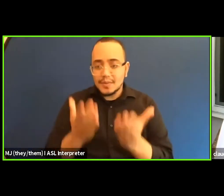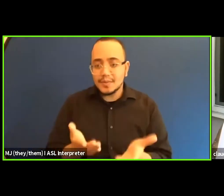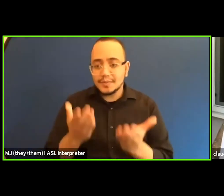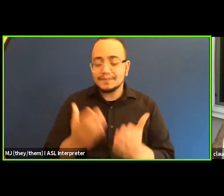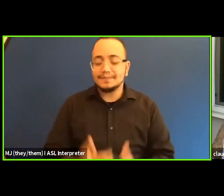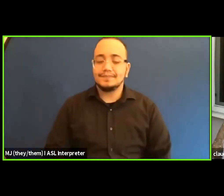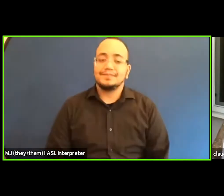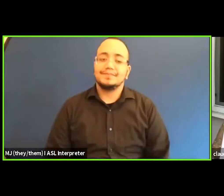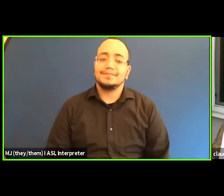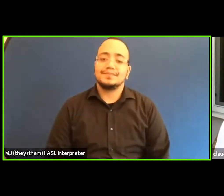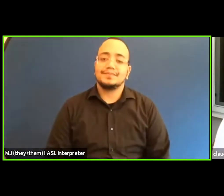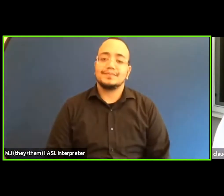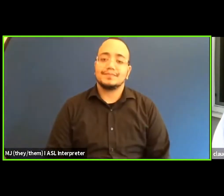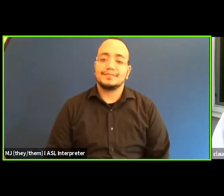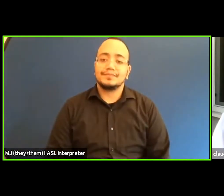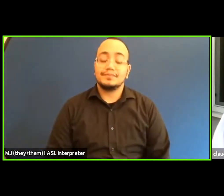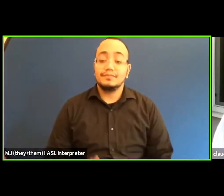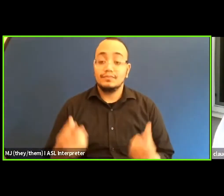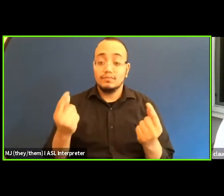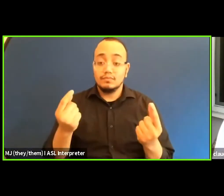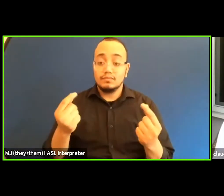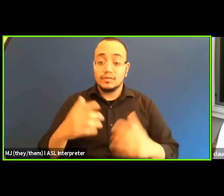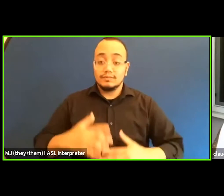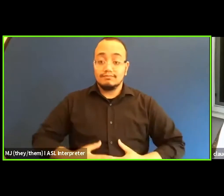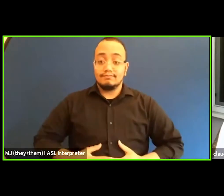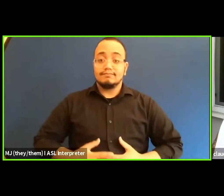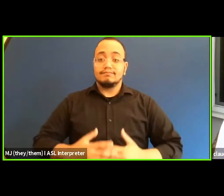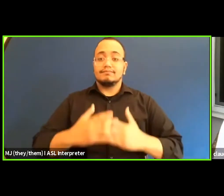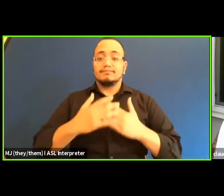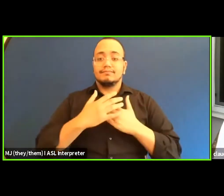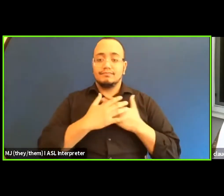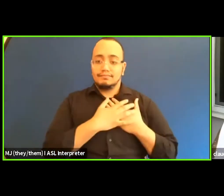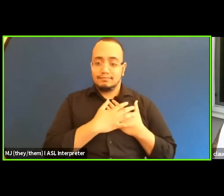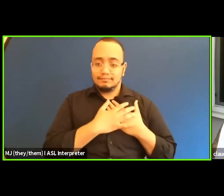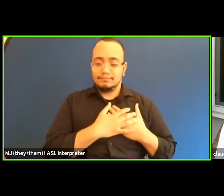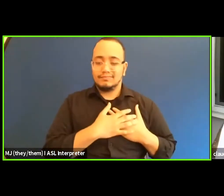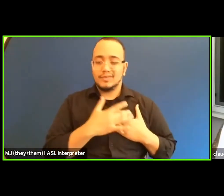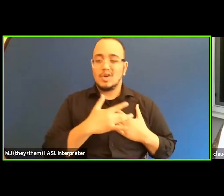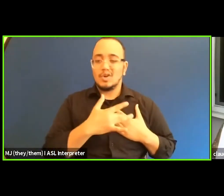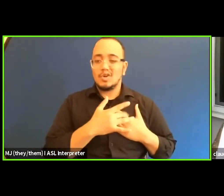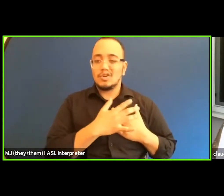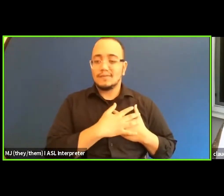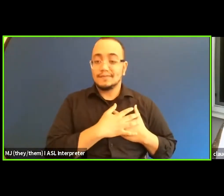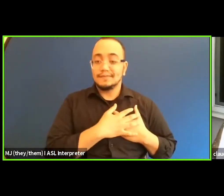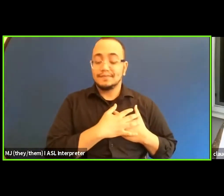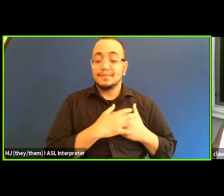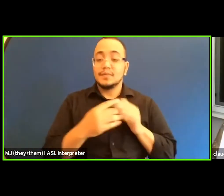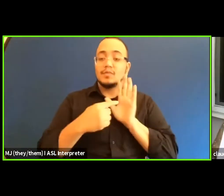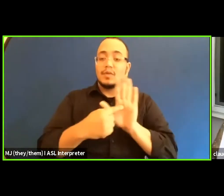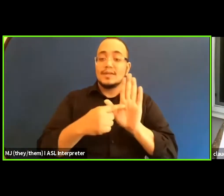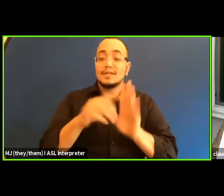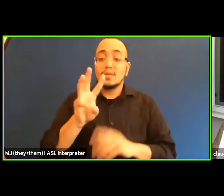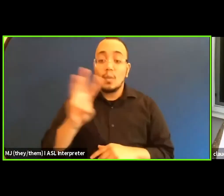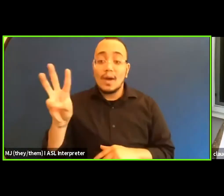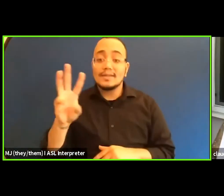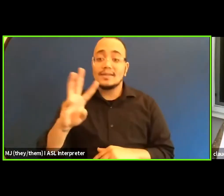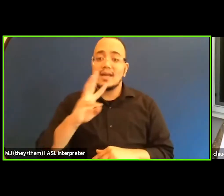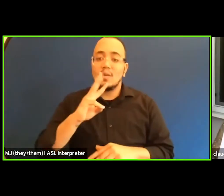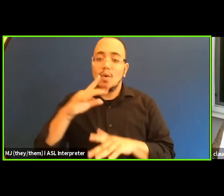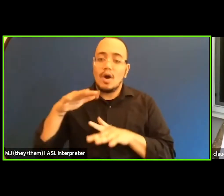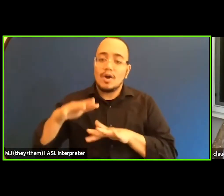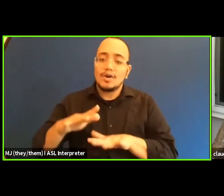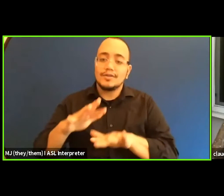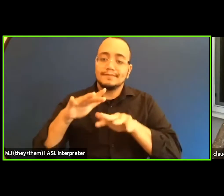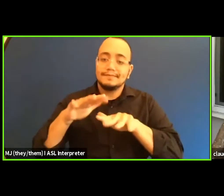Then I invite you to take your hands and place them on your heart. This represents the west and the water, where the